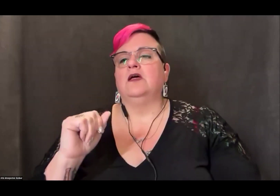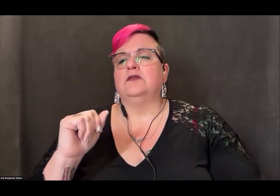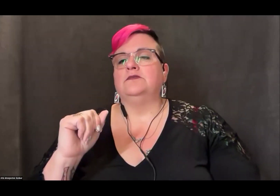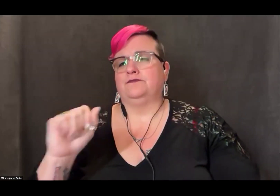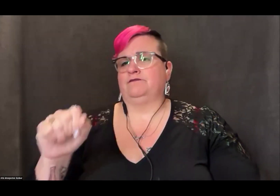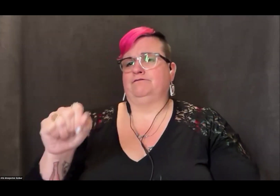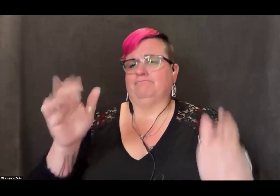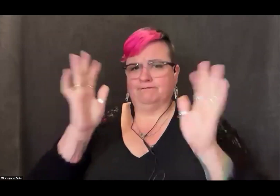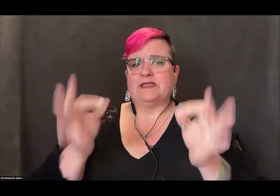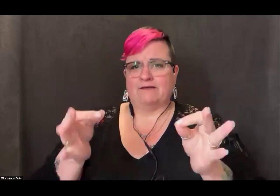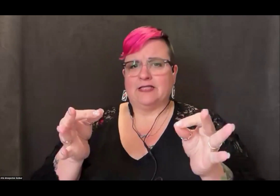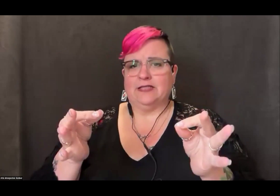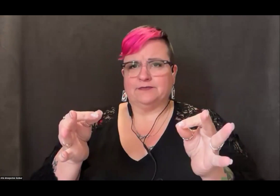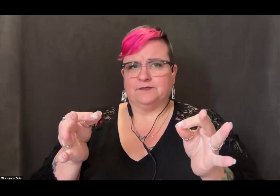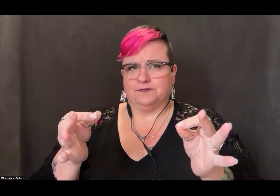Definitely